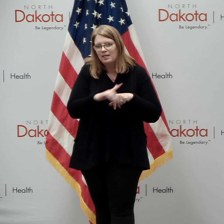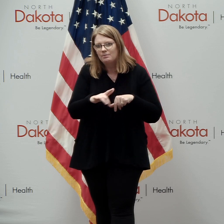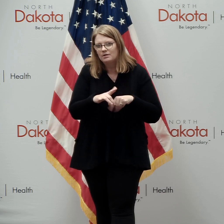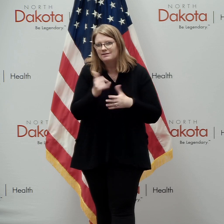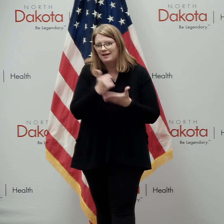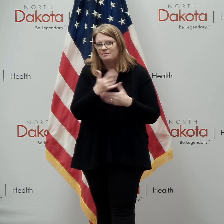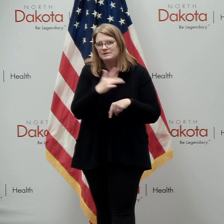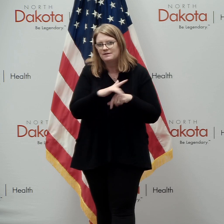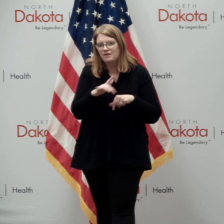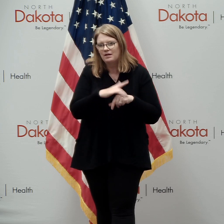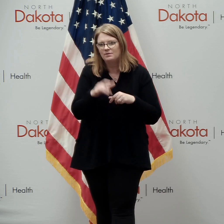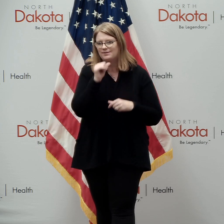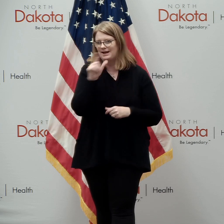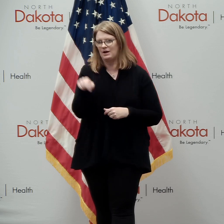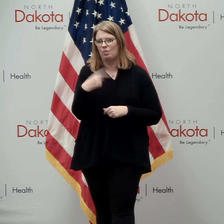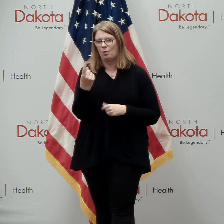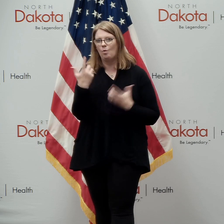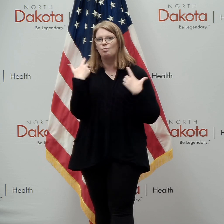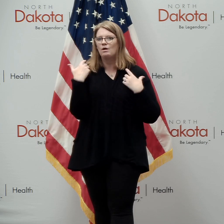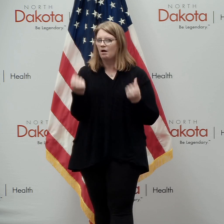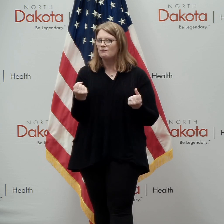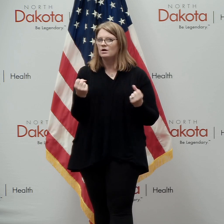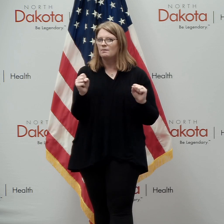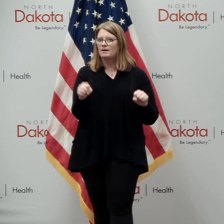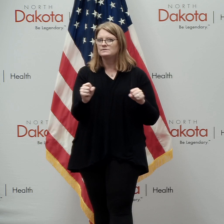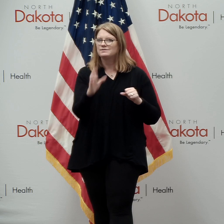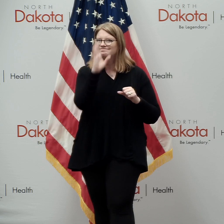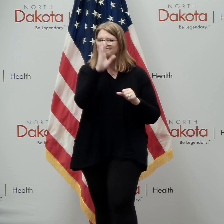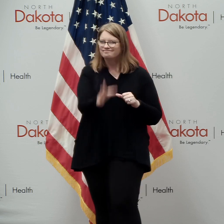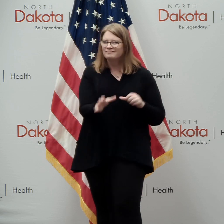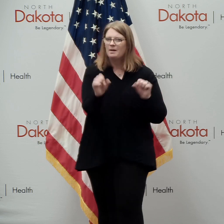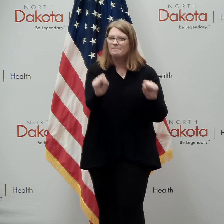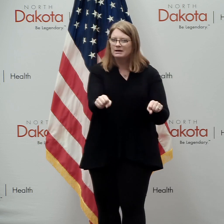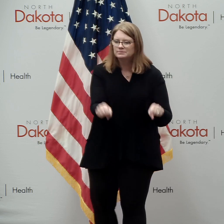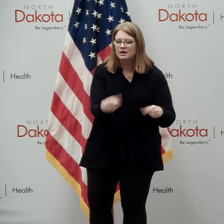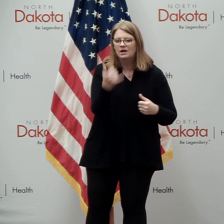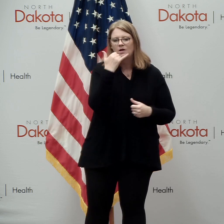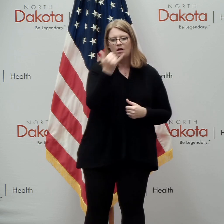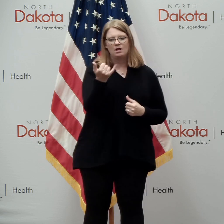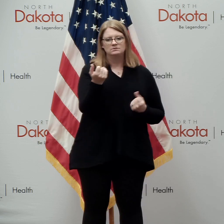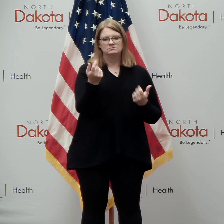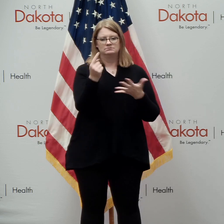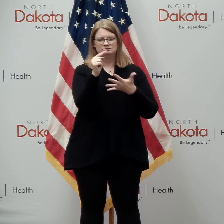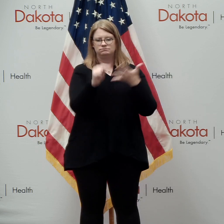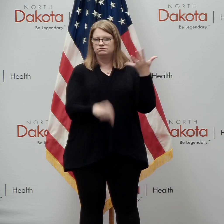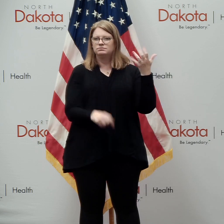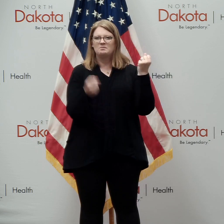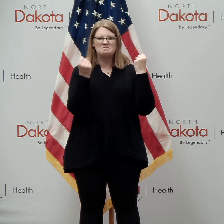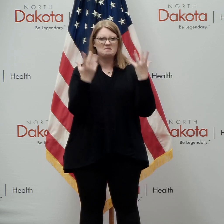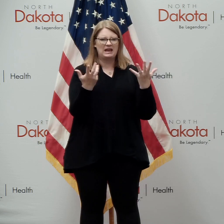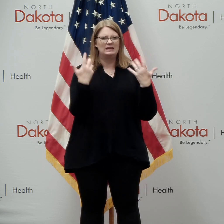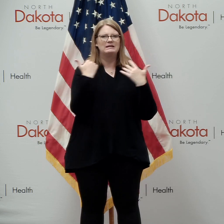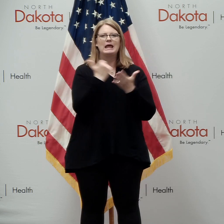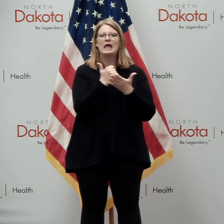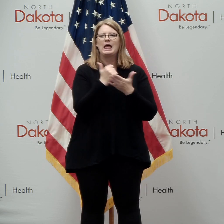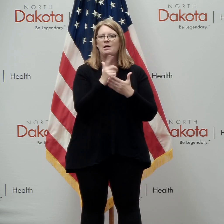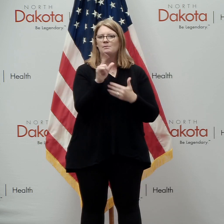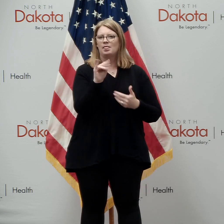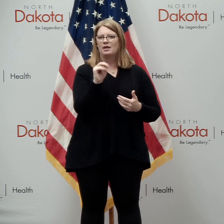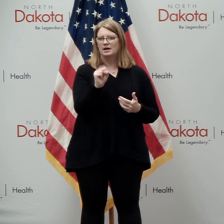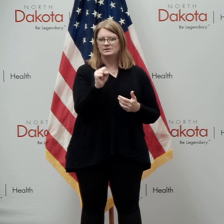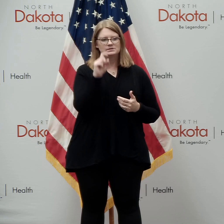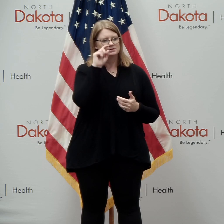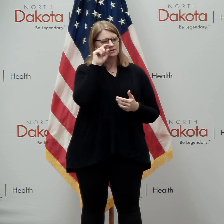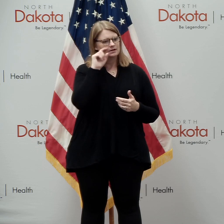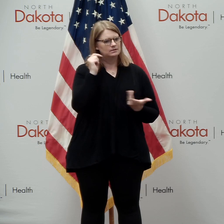effective treatment. You're not alone. Recovery is possible. And of course, you can call one of the many helplines or recovery